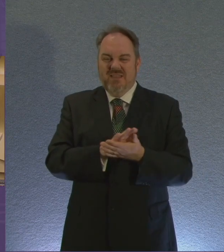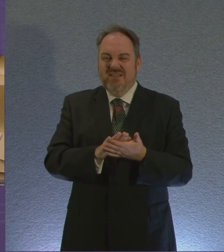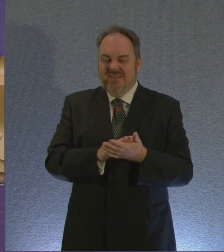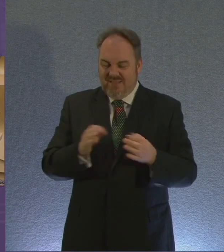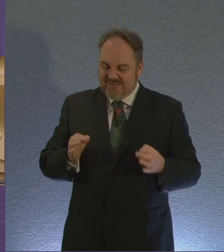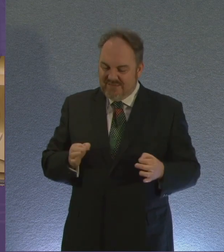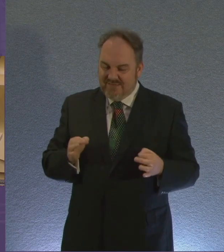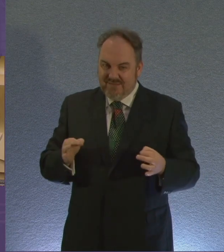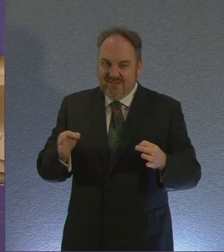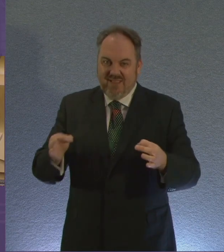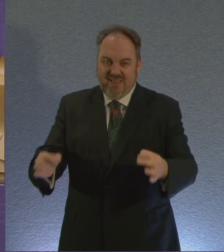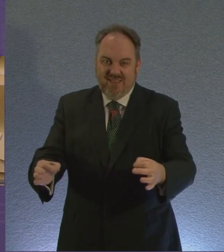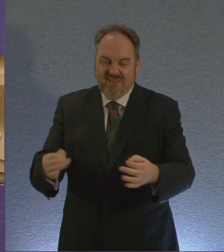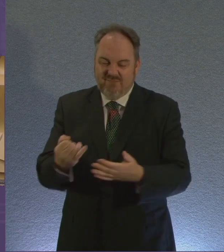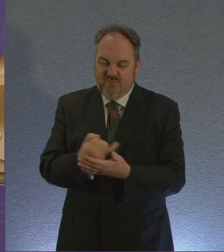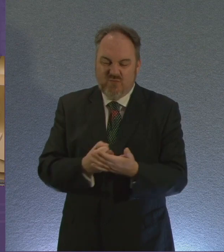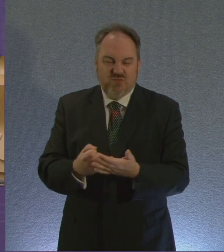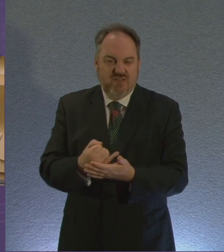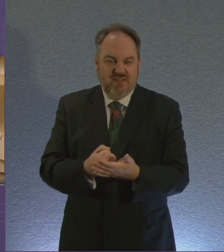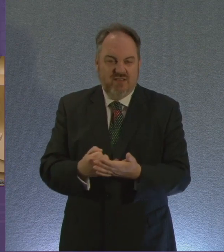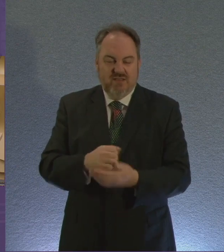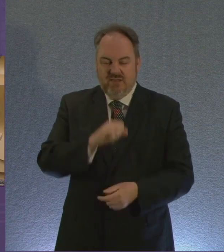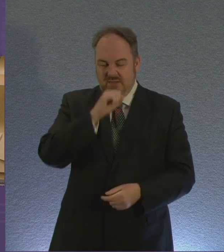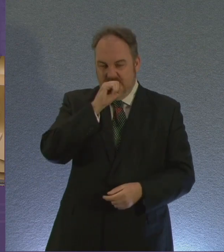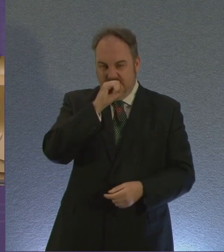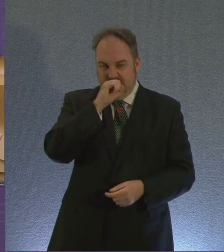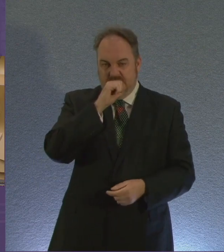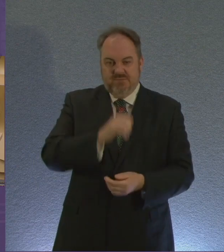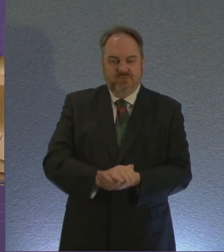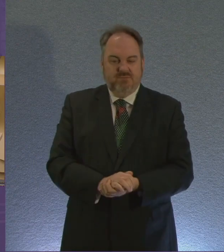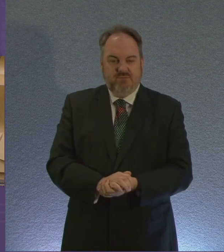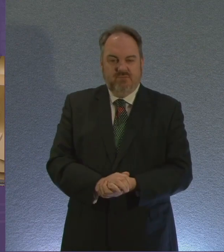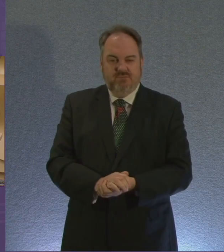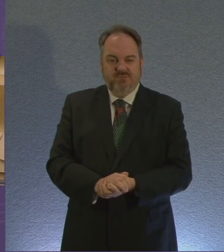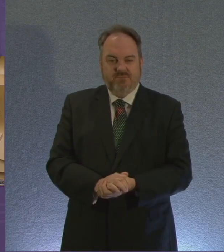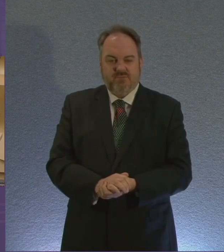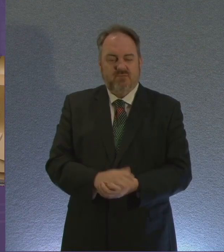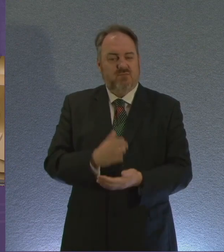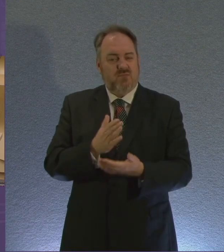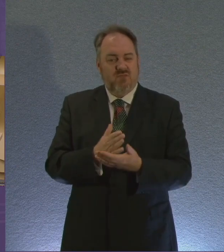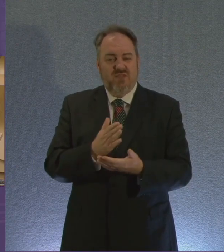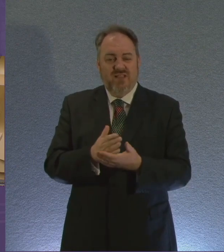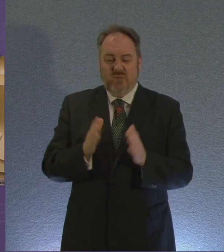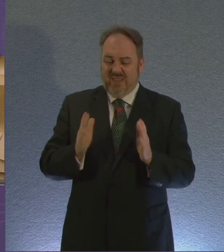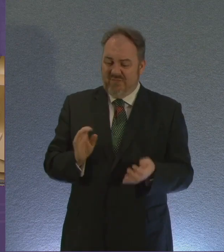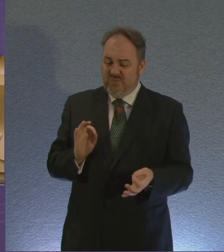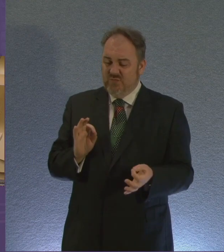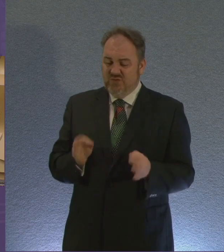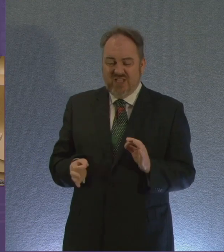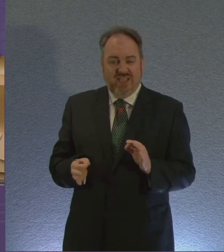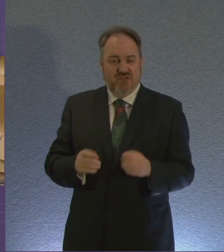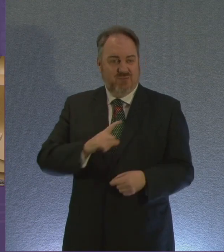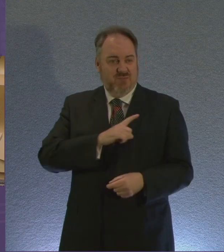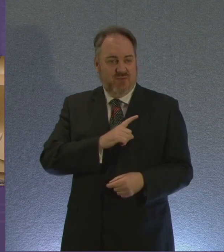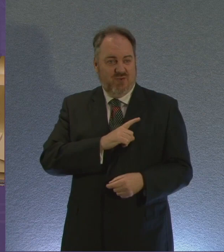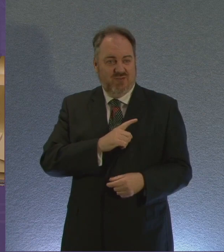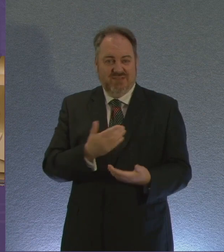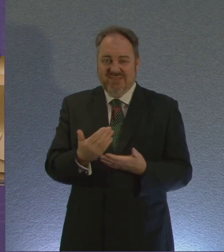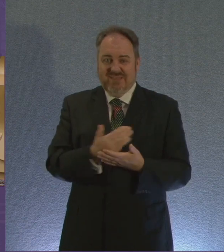that is necessary to ensure that we protect our workforce accordingly. We will inevitably see